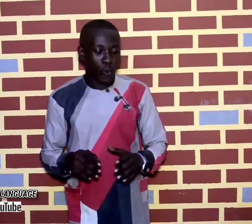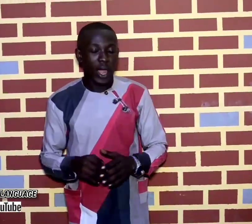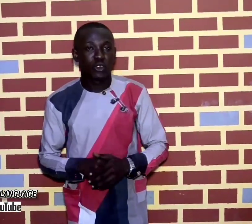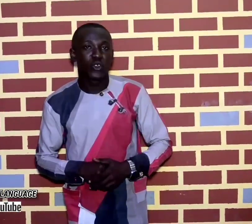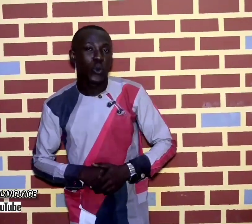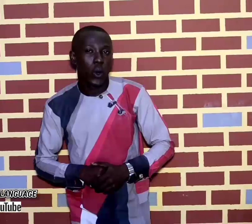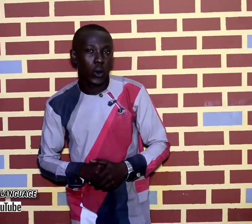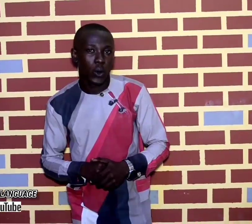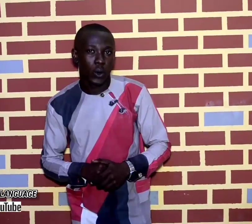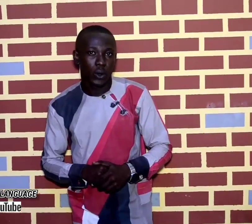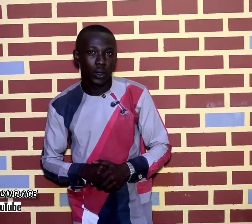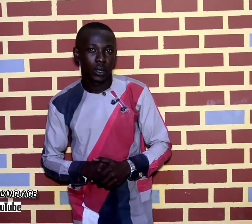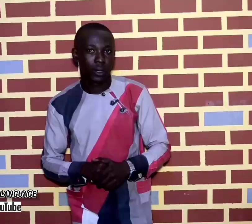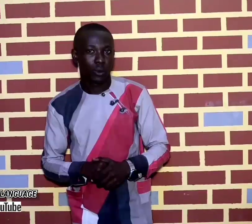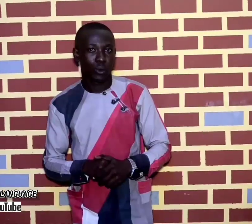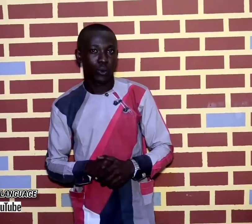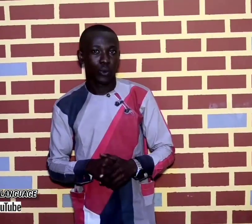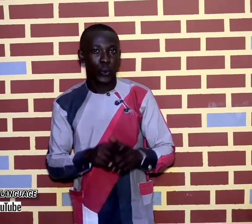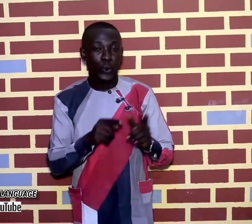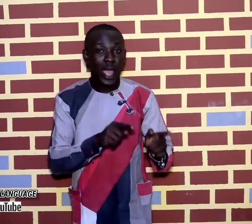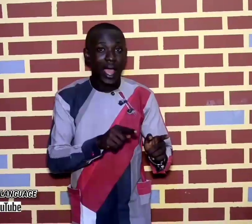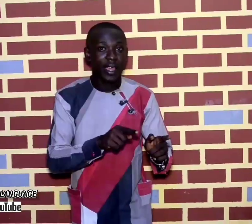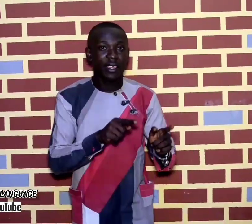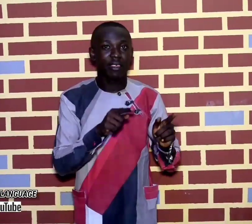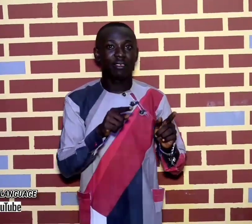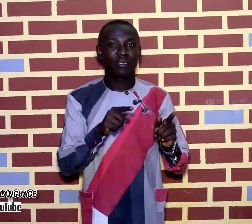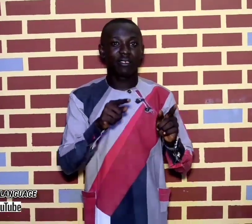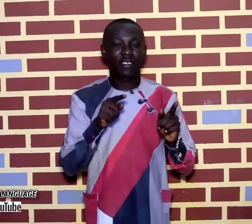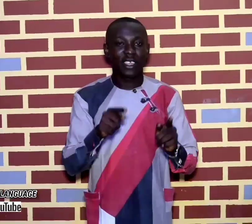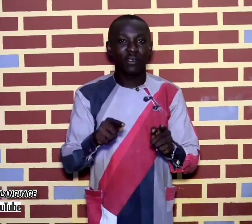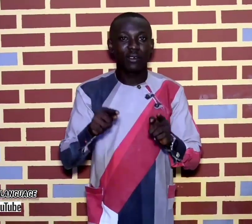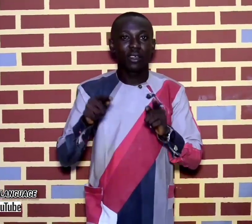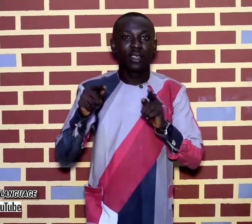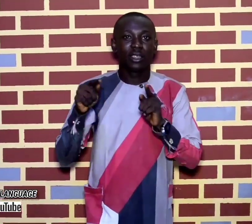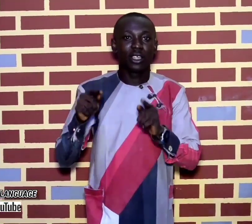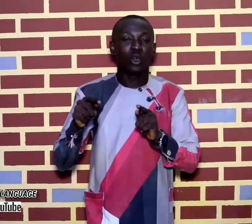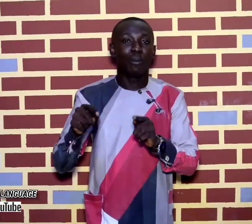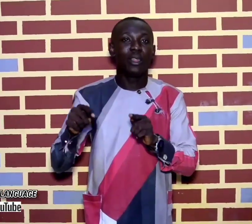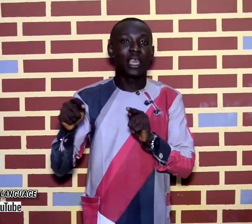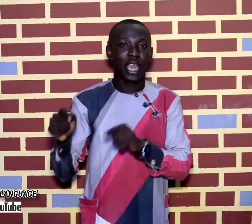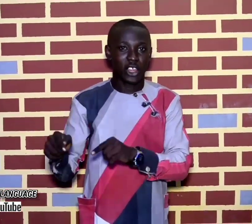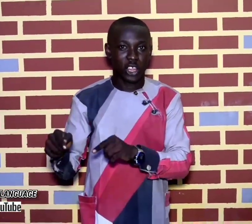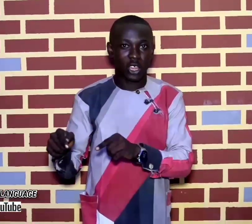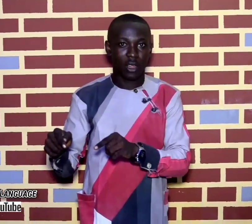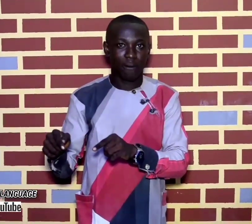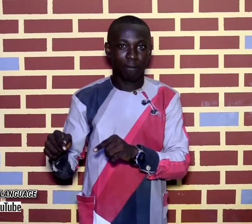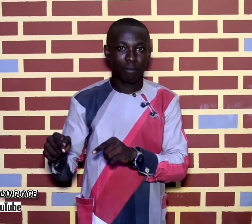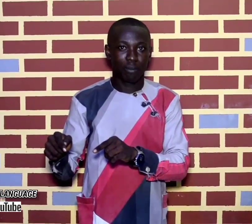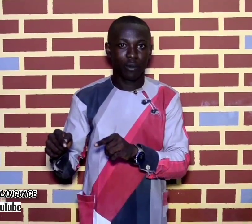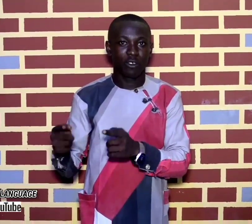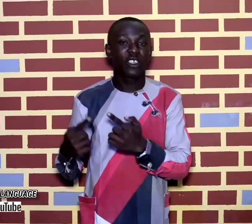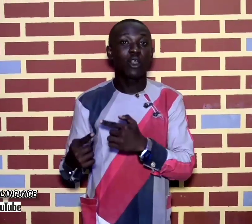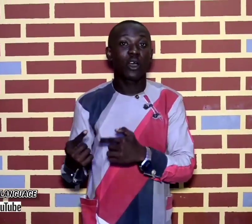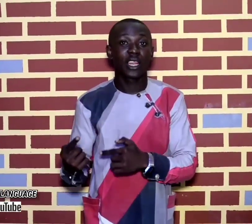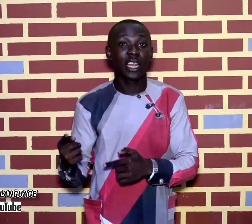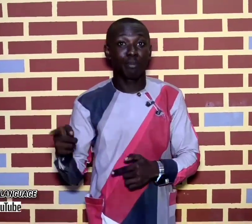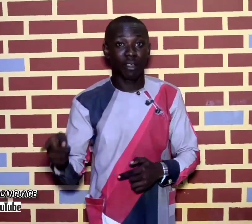Where do you work? Where is still the WH, still under the